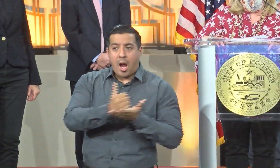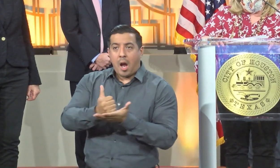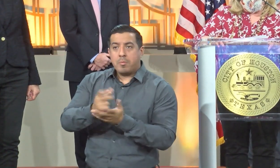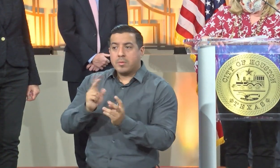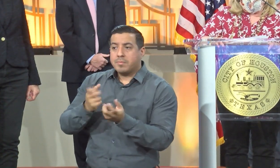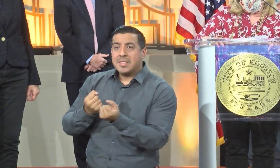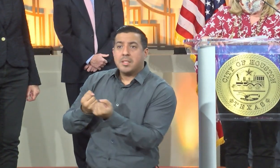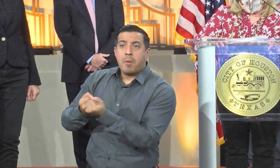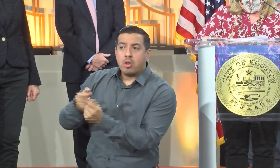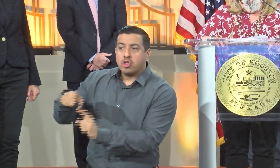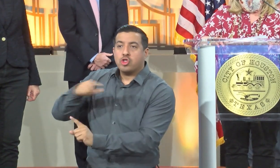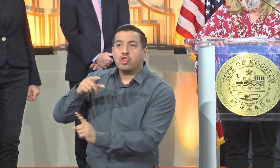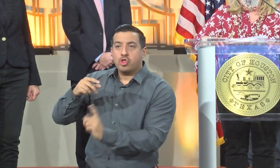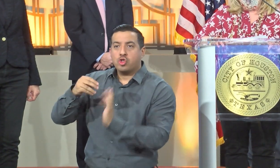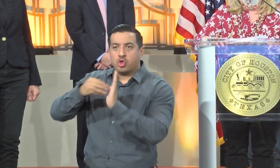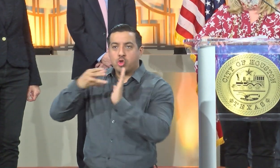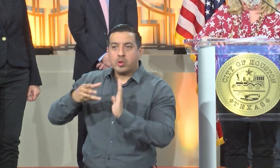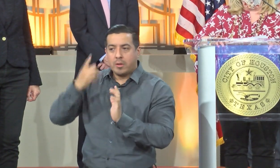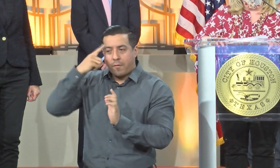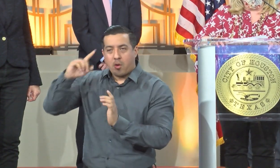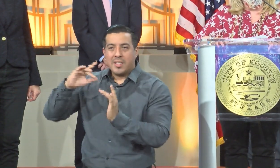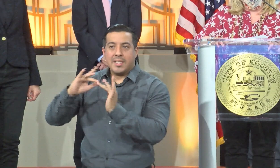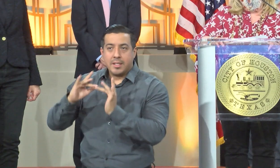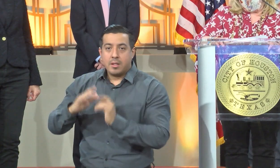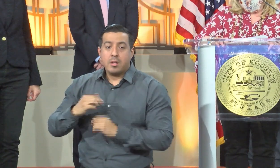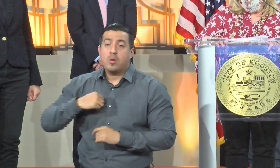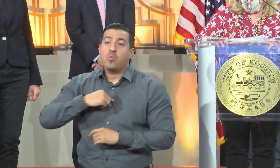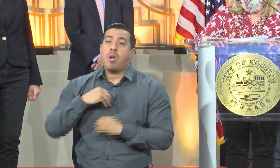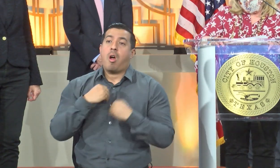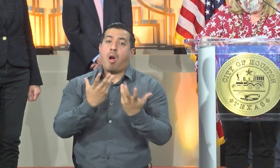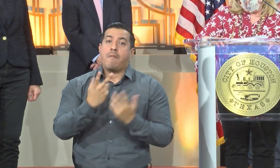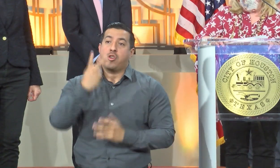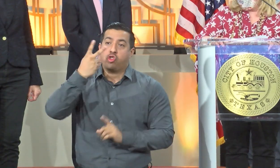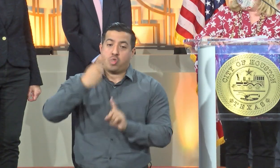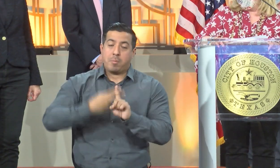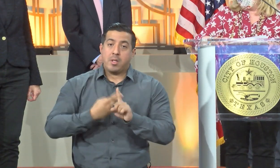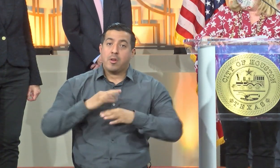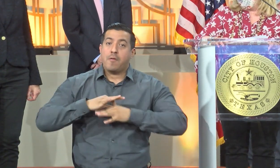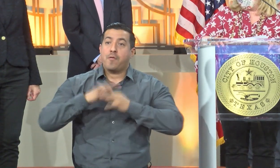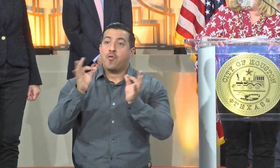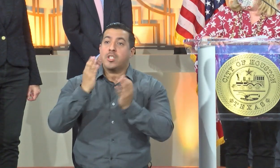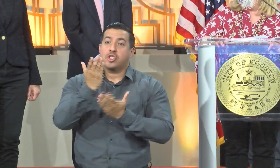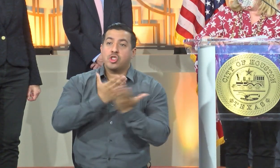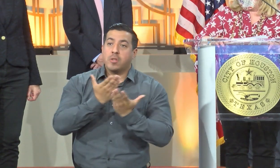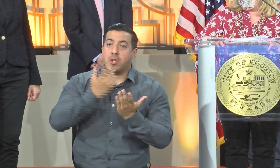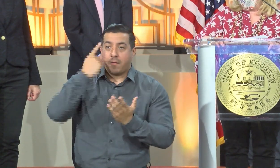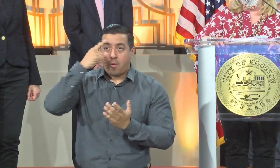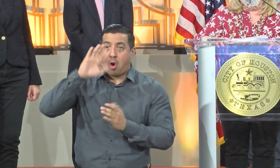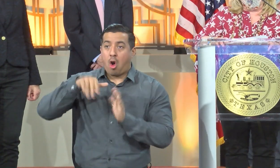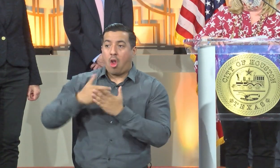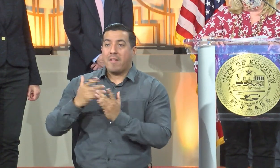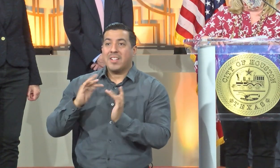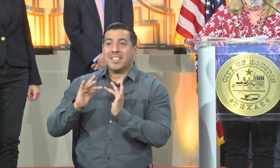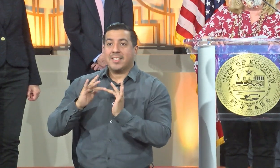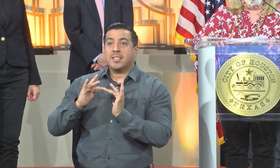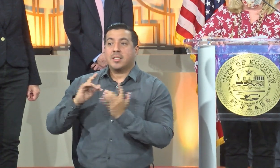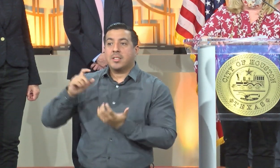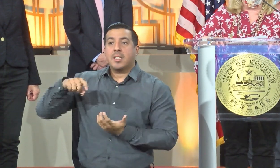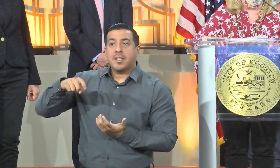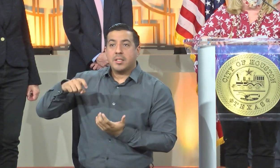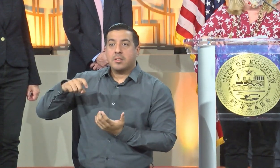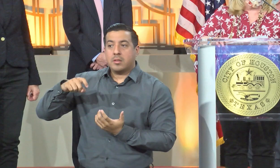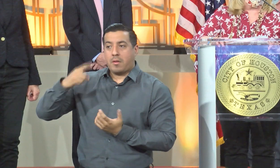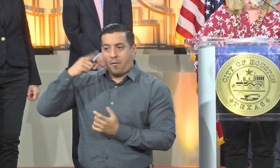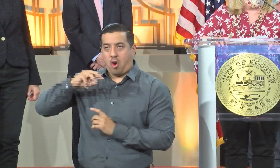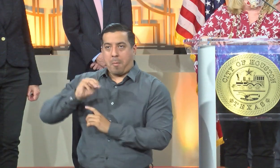able to be on internet. We also have been offering 2 months free service to all new Internet Essentials customers since March, and